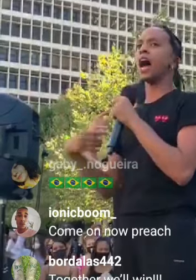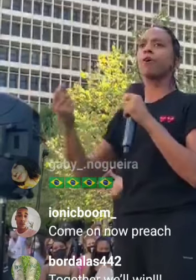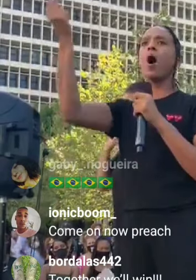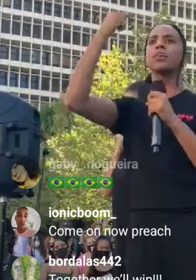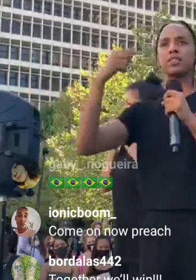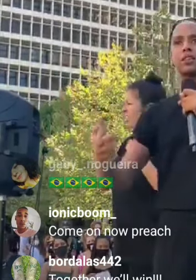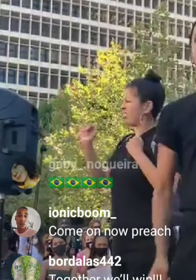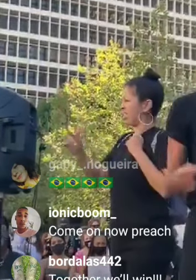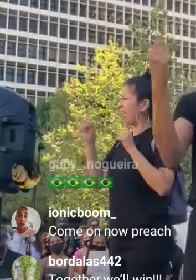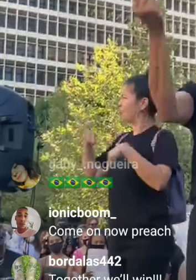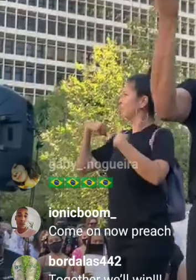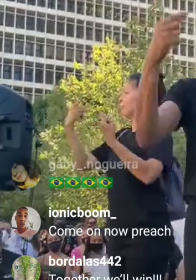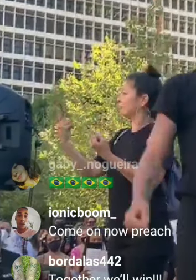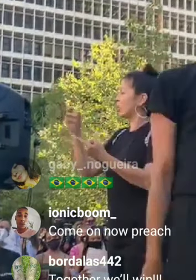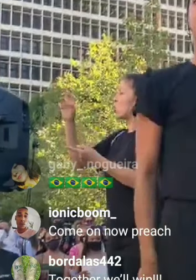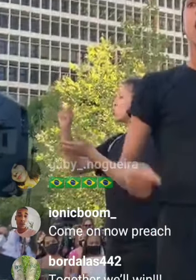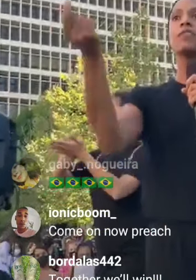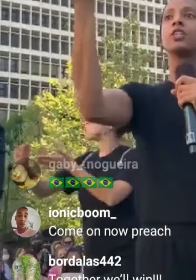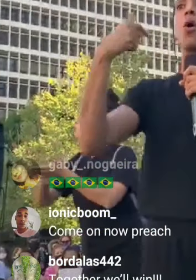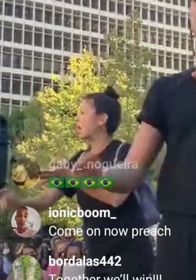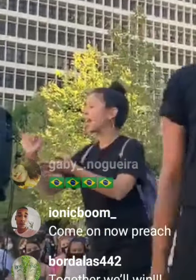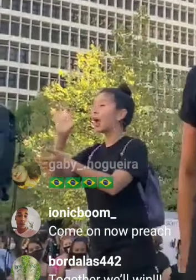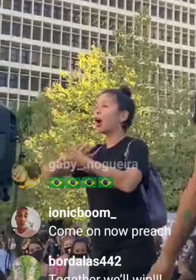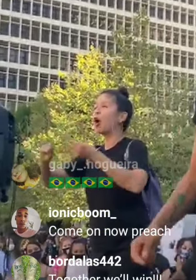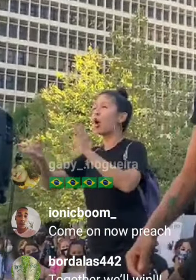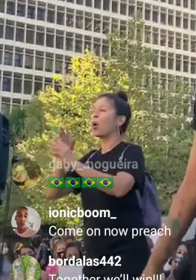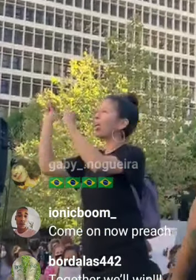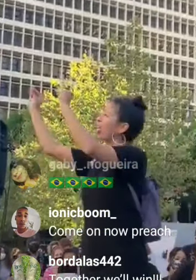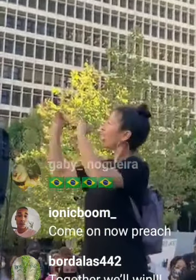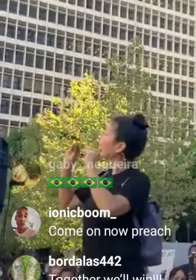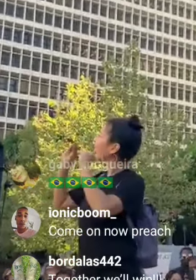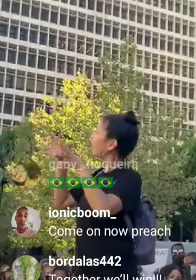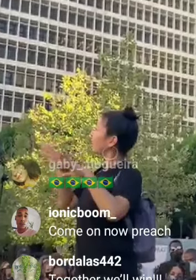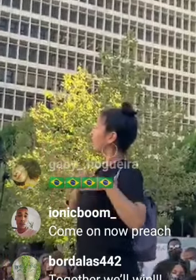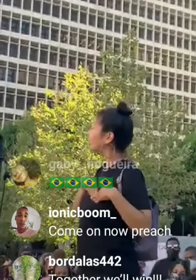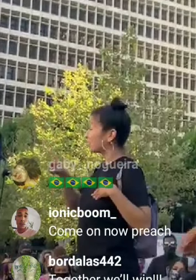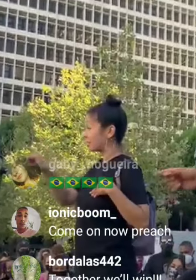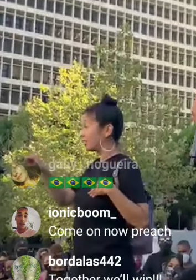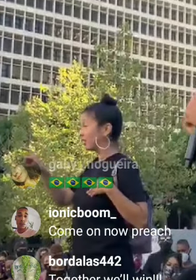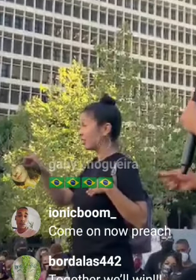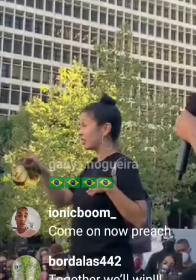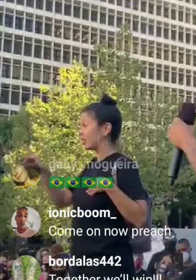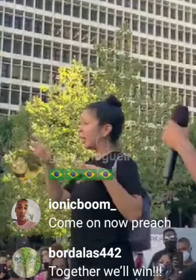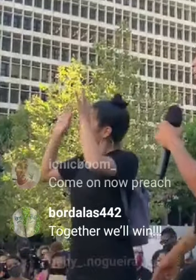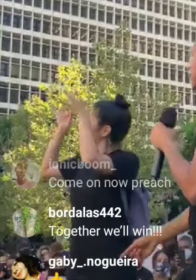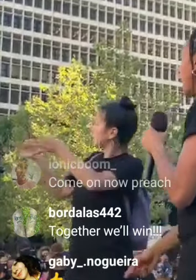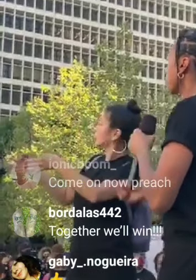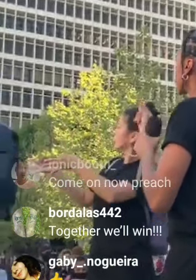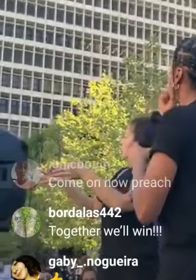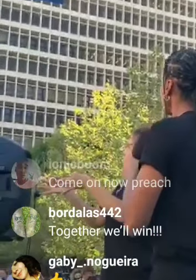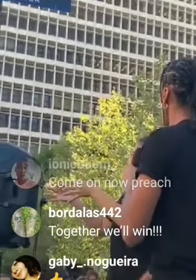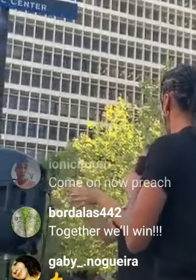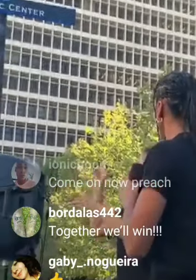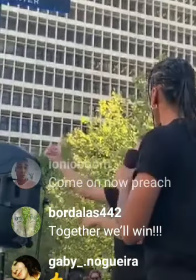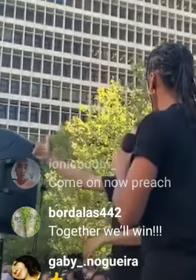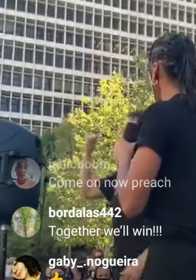change the system. We are not enough to win. We are not enough to bring justice. And